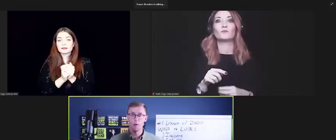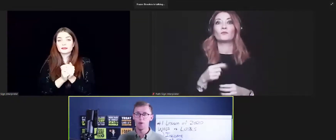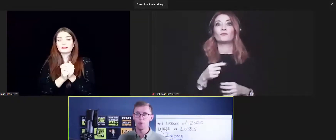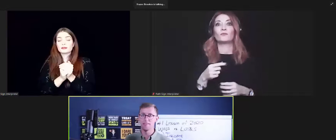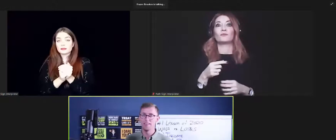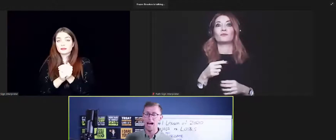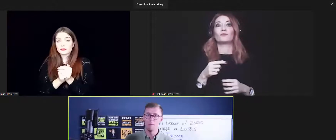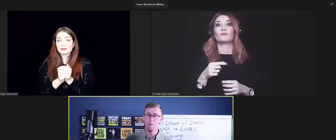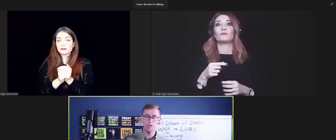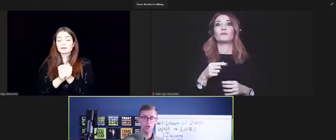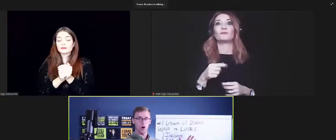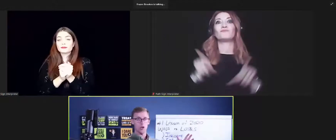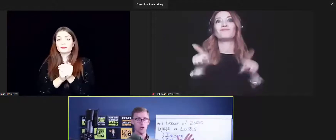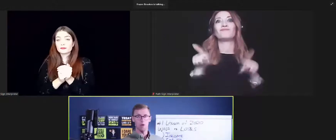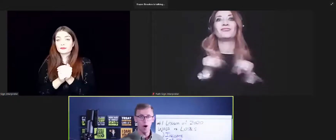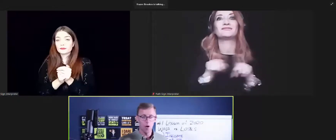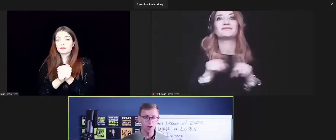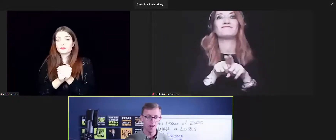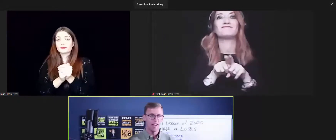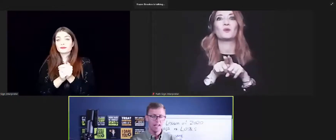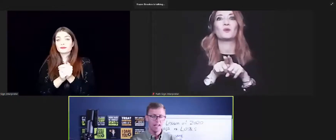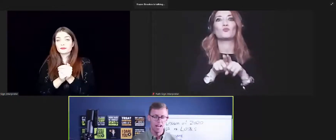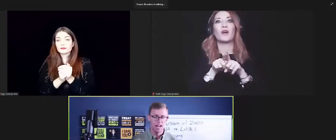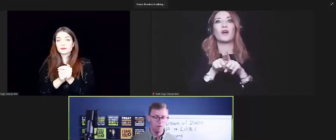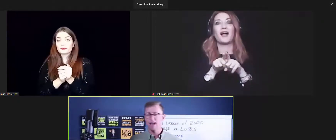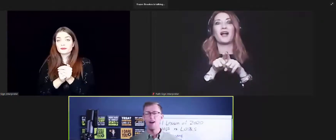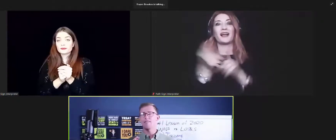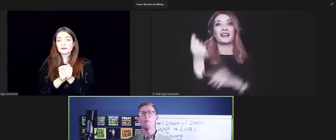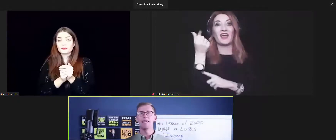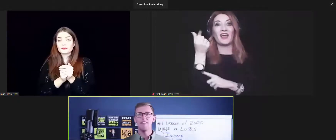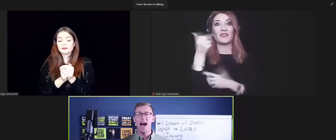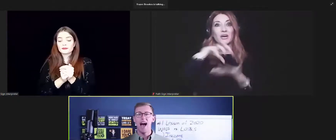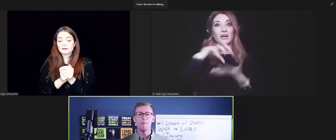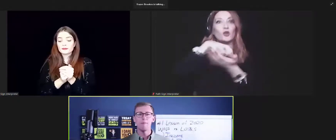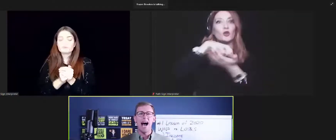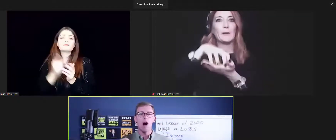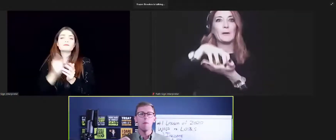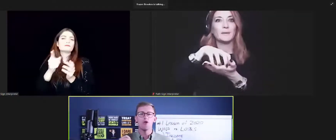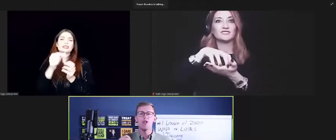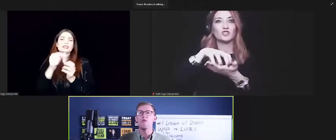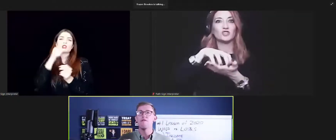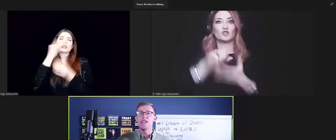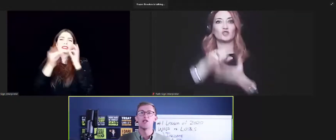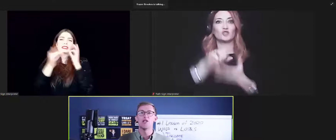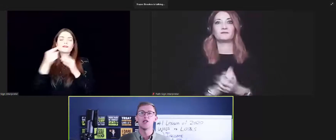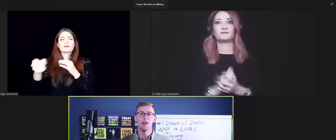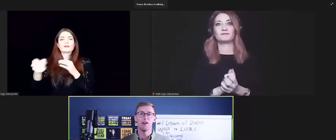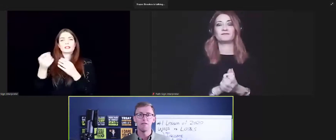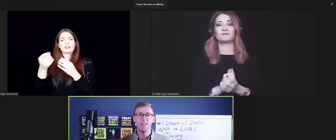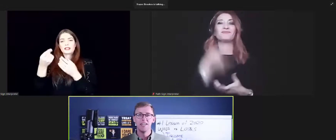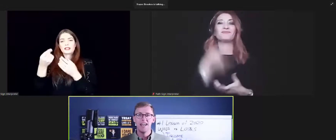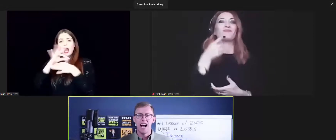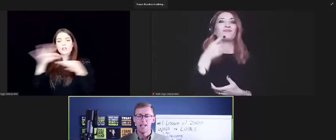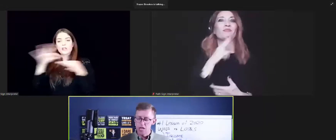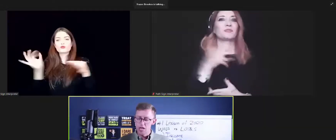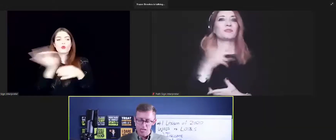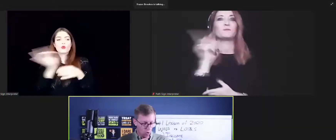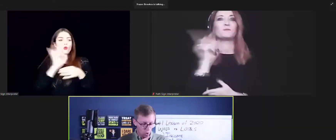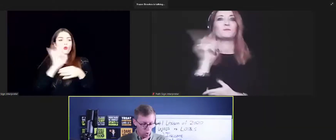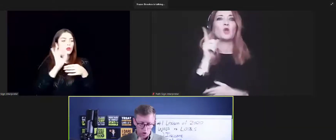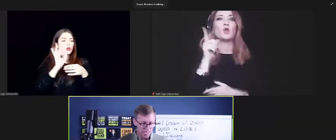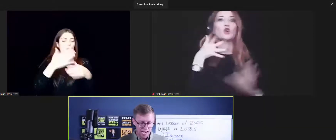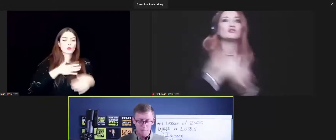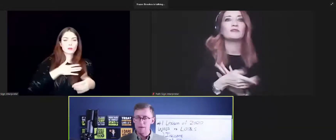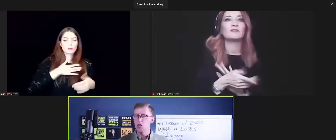bought and like how many stocks do you own and, I don't mean it like that. I mean, how much did you invest in yourself? I do this all the